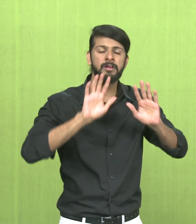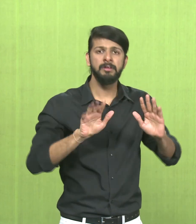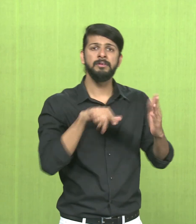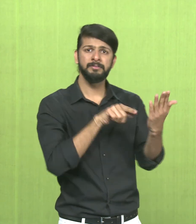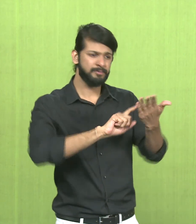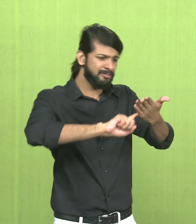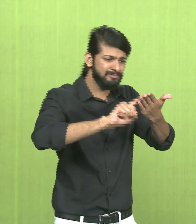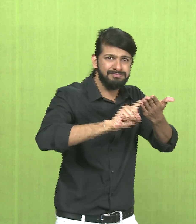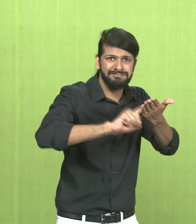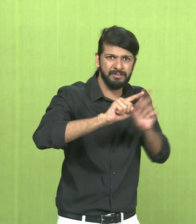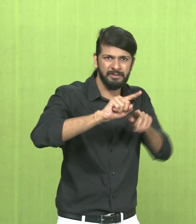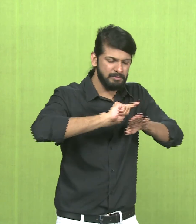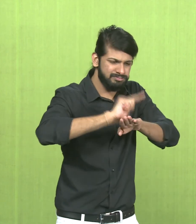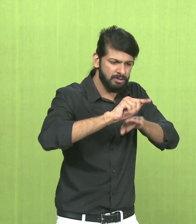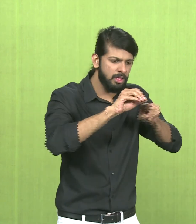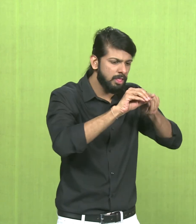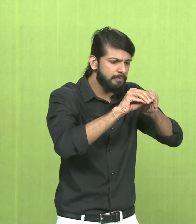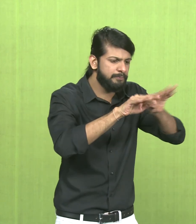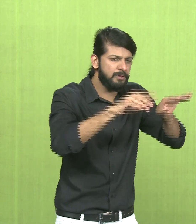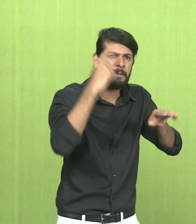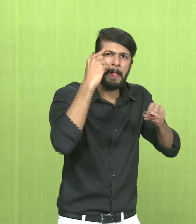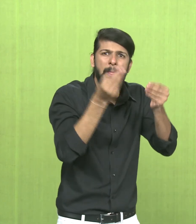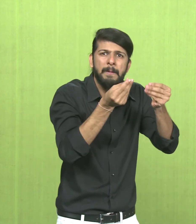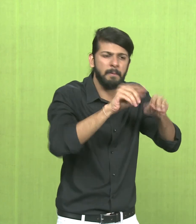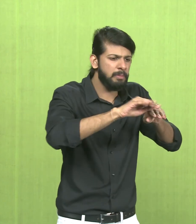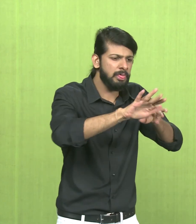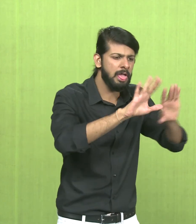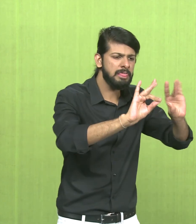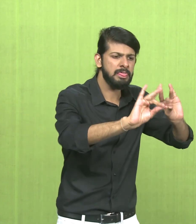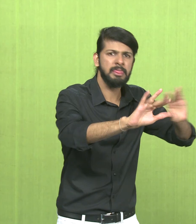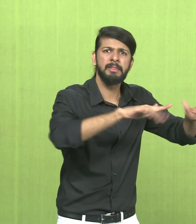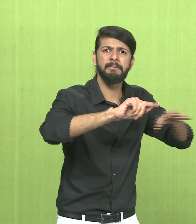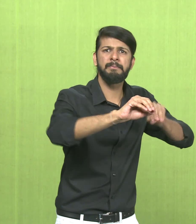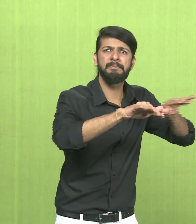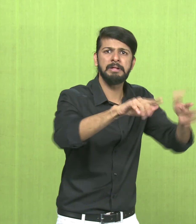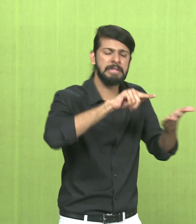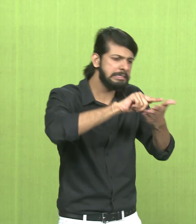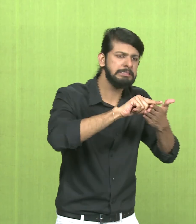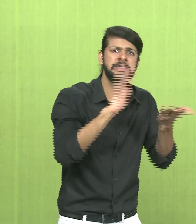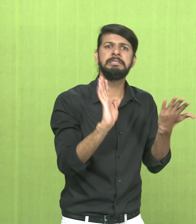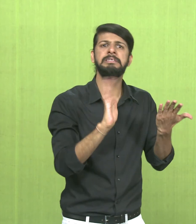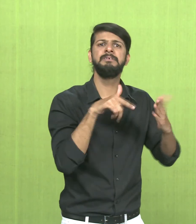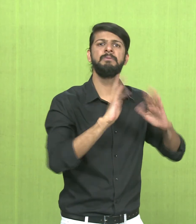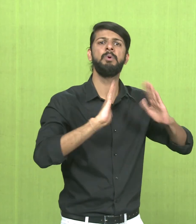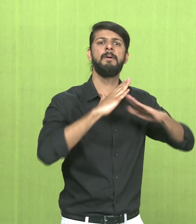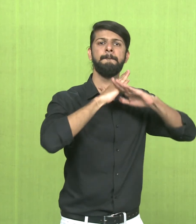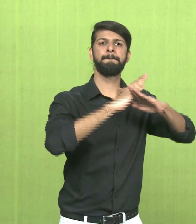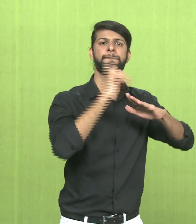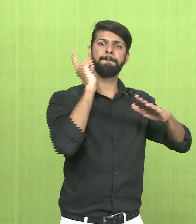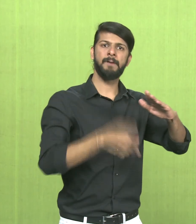During the use of charcoal pencil, there are certain precautions you have to take, because charcoal pencil tends to leave a dusty residue on the surface which could